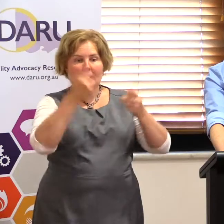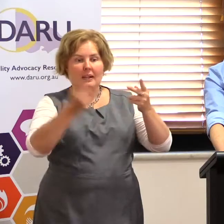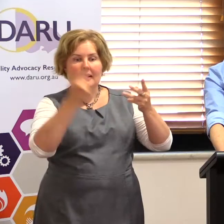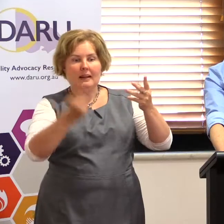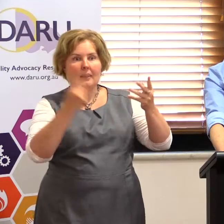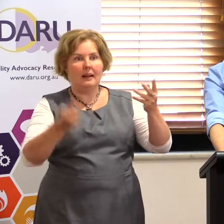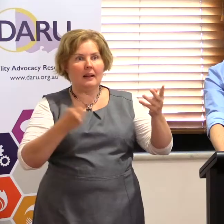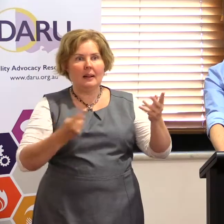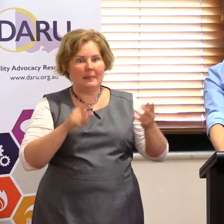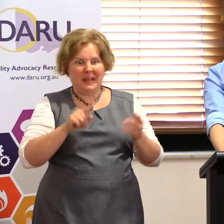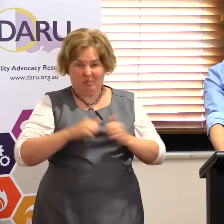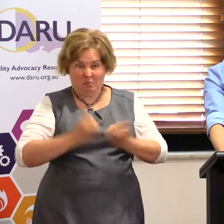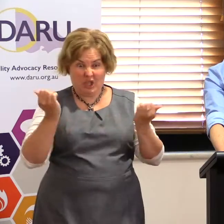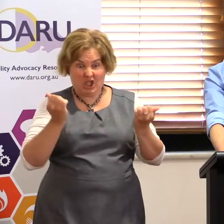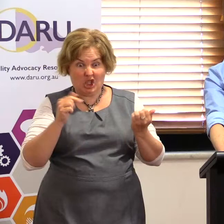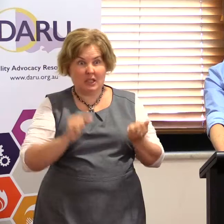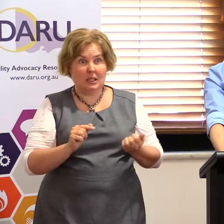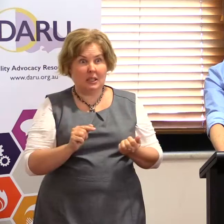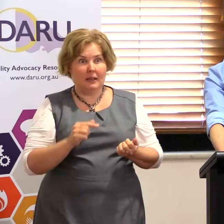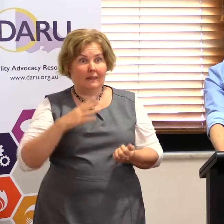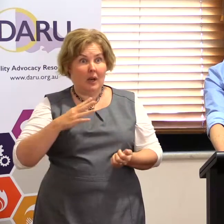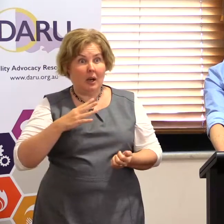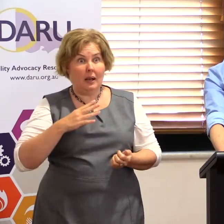in regards to what to do.